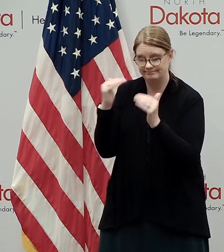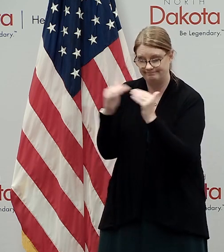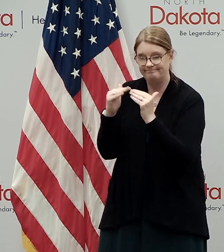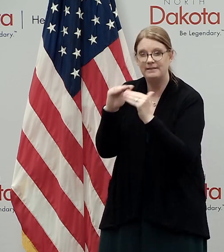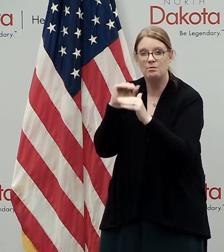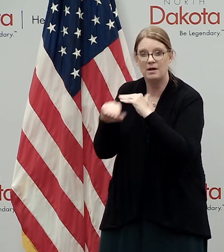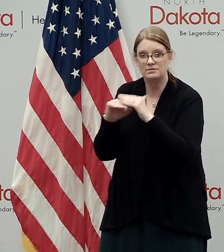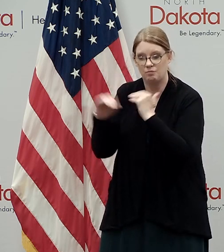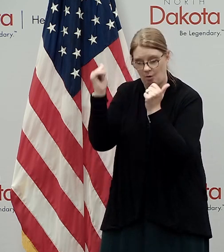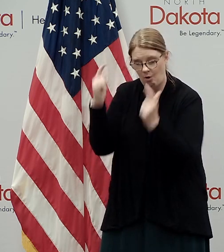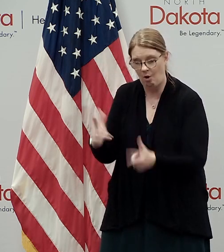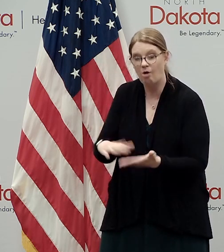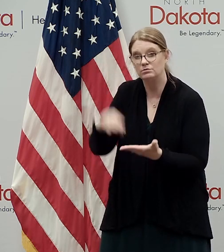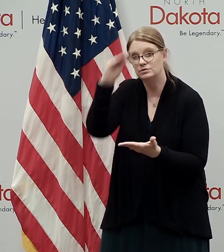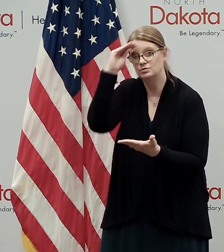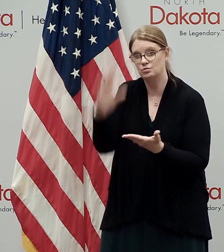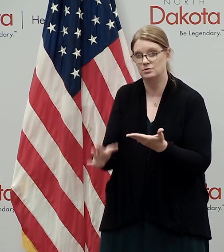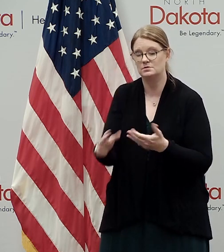plans.